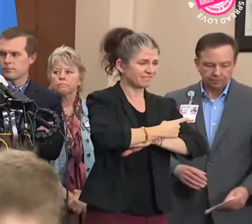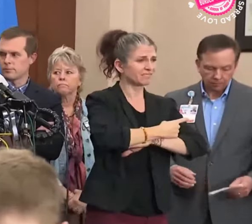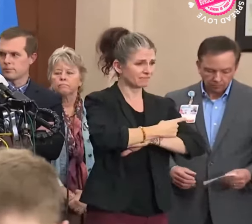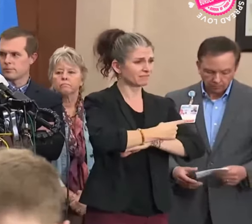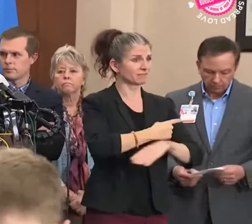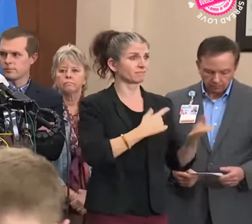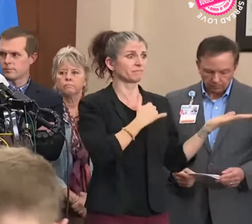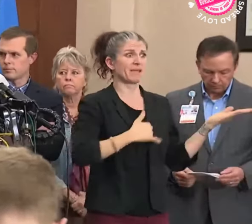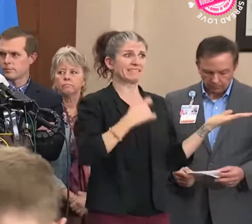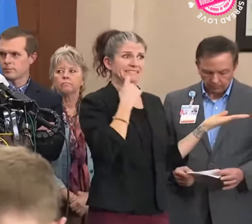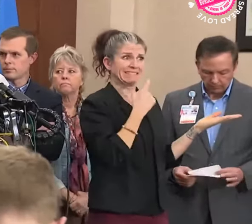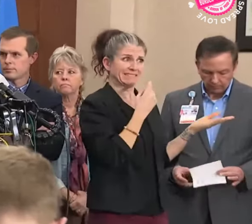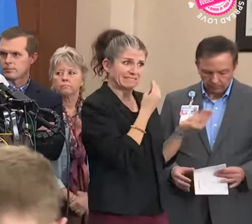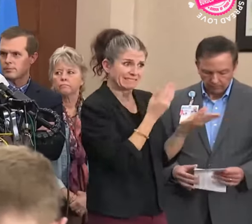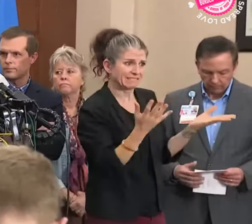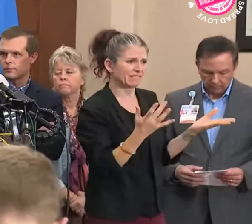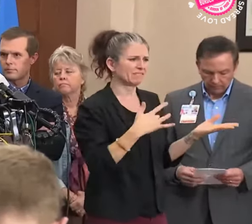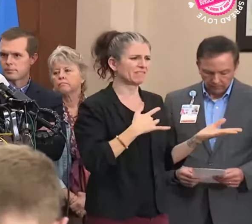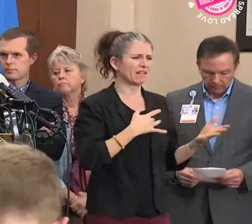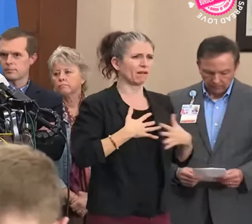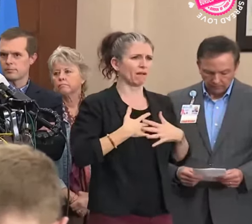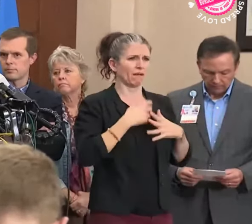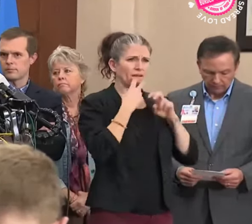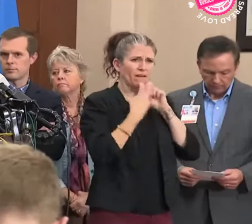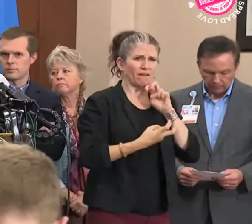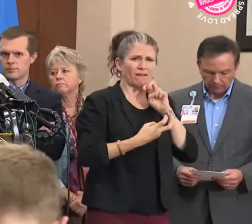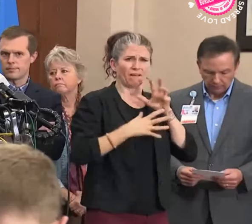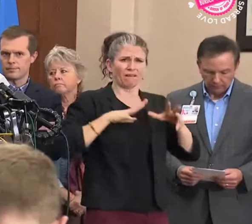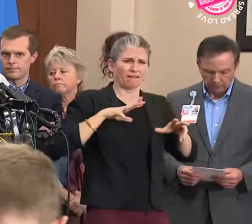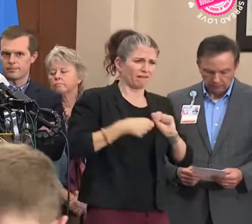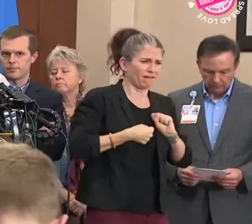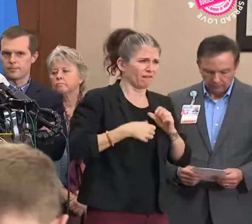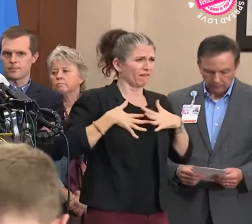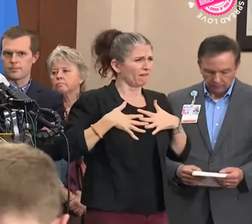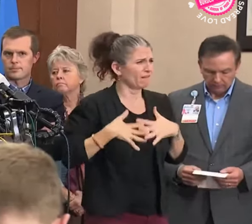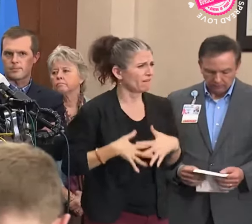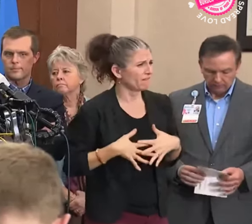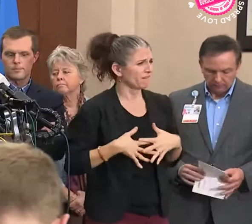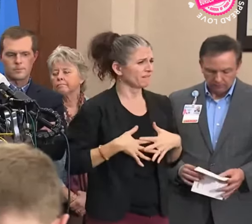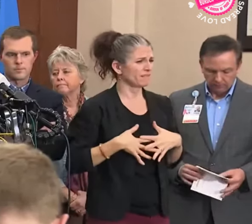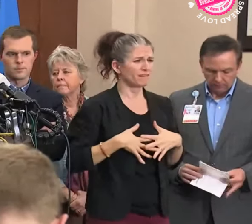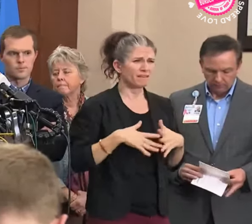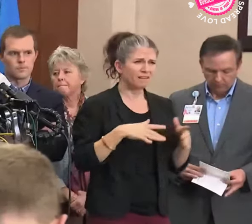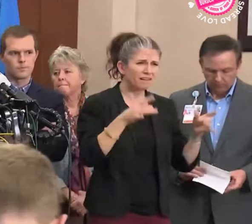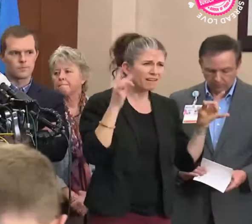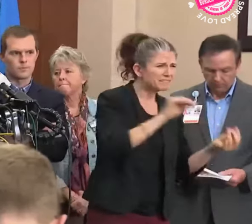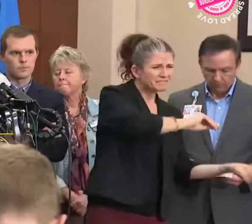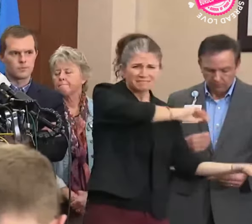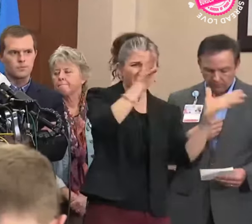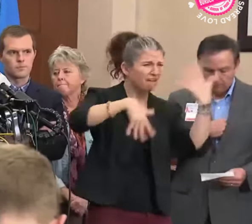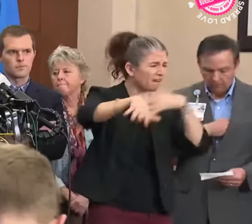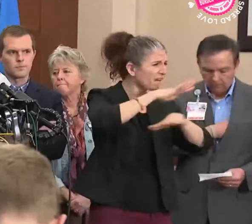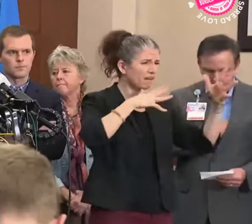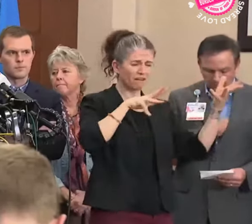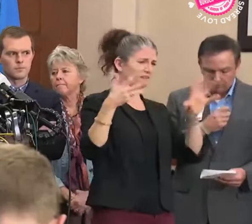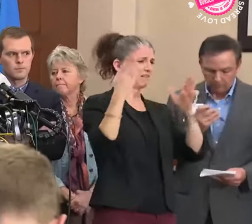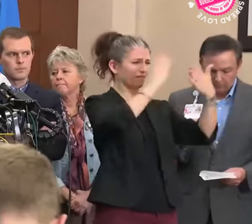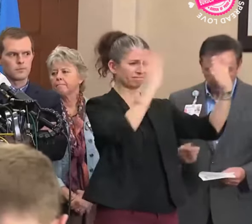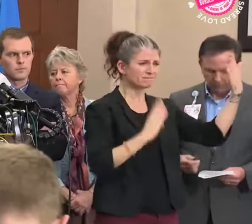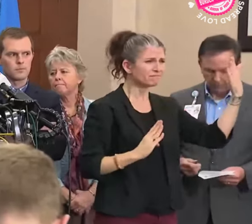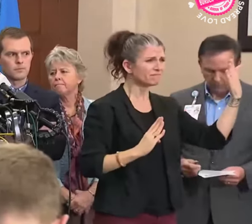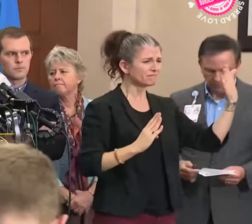hearts are heavy with grief. This heinous attack, which has robbed the lives of at